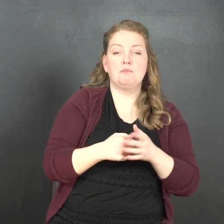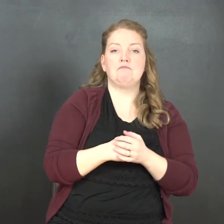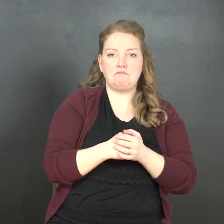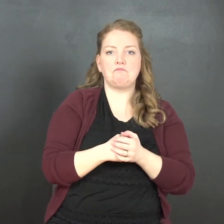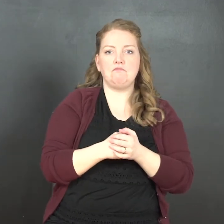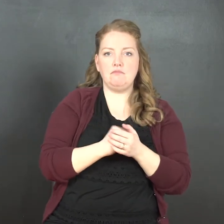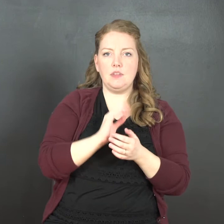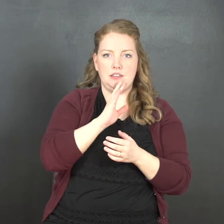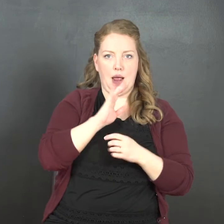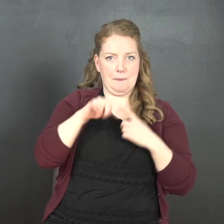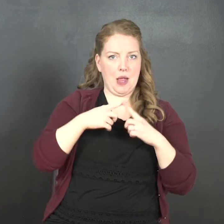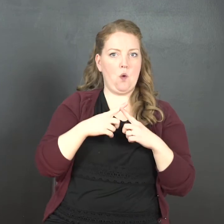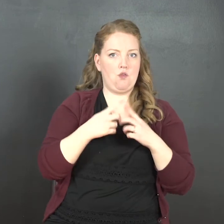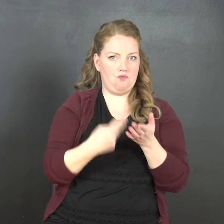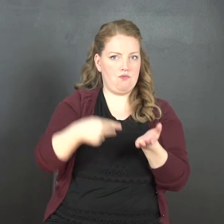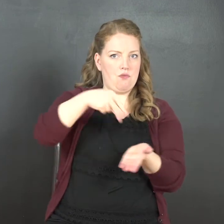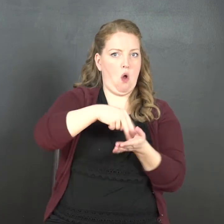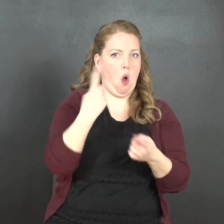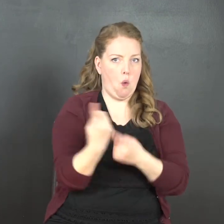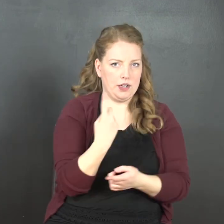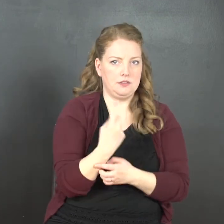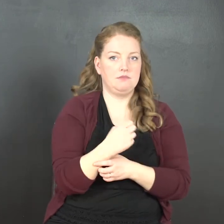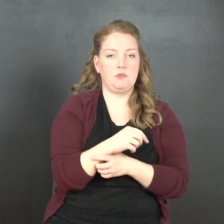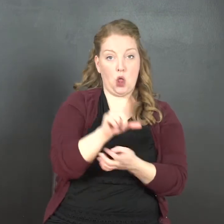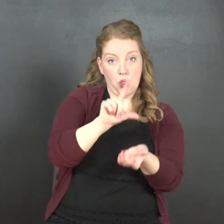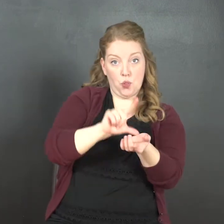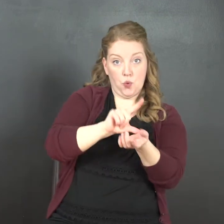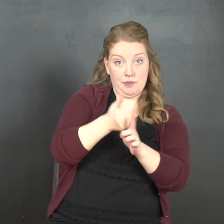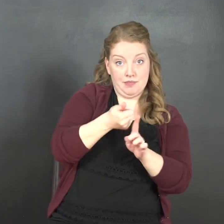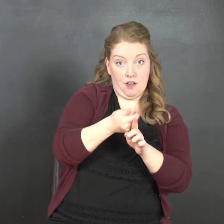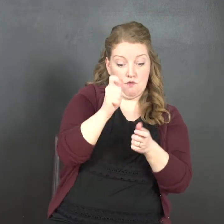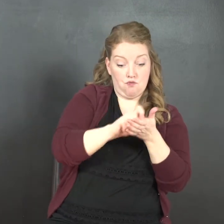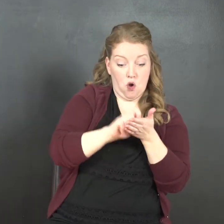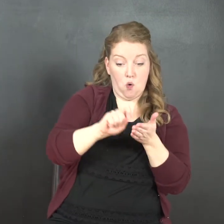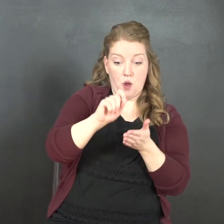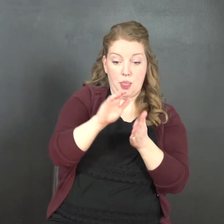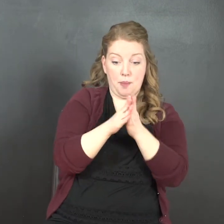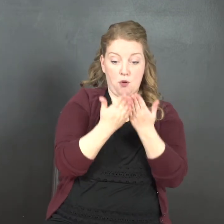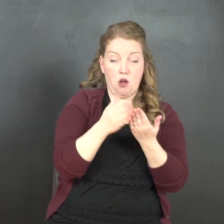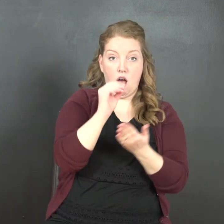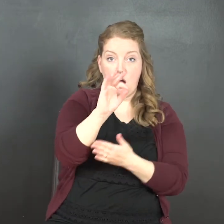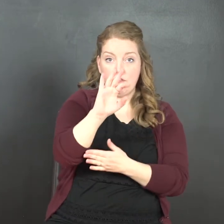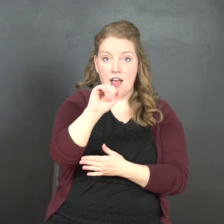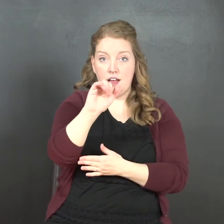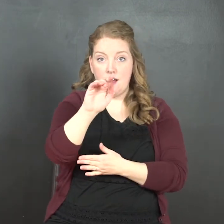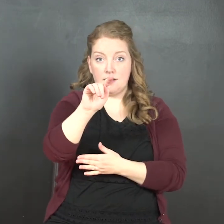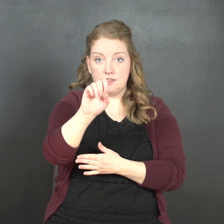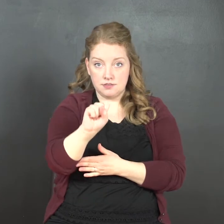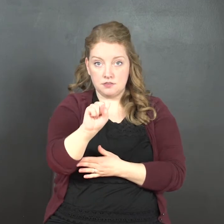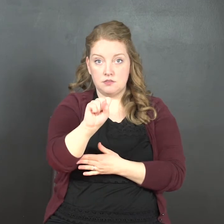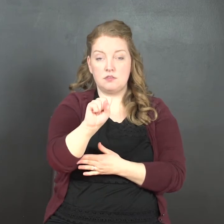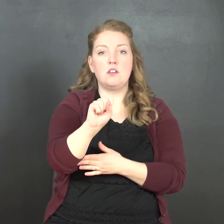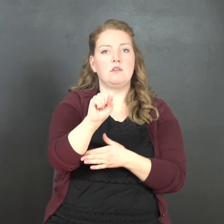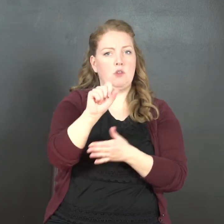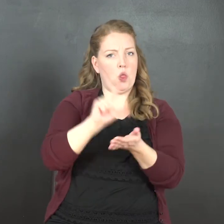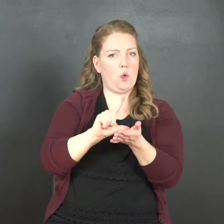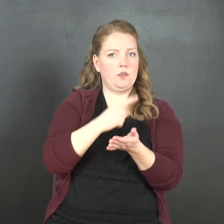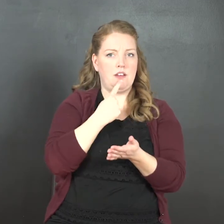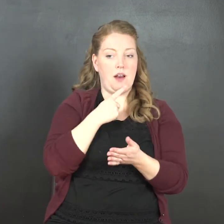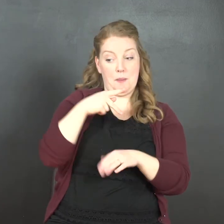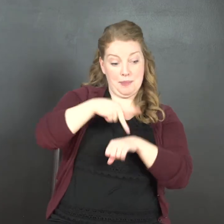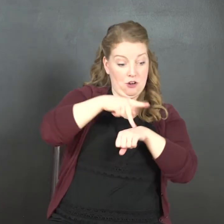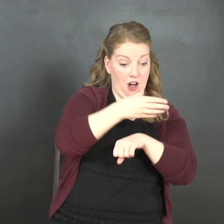Acts, describes for us how that Peter and John are preaching Jesus and the